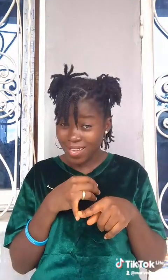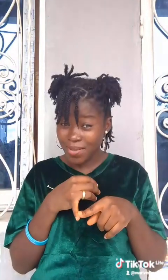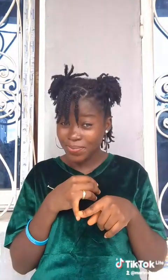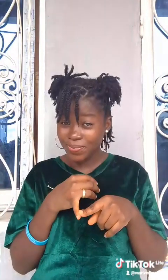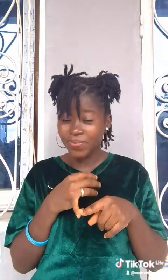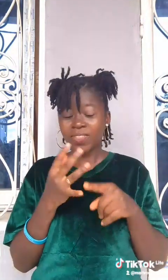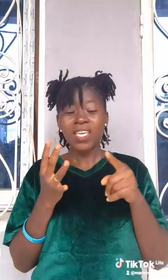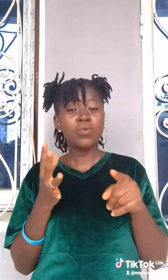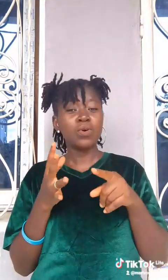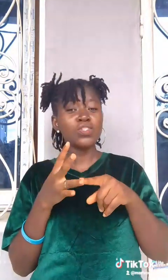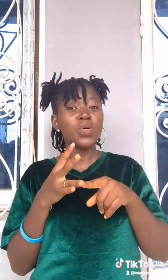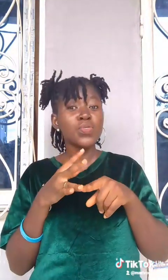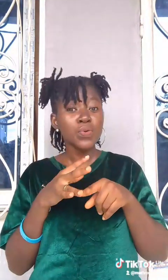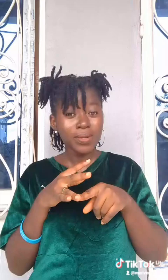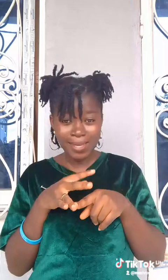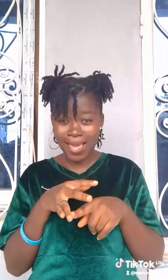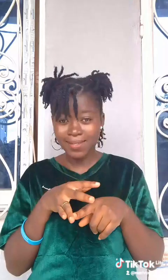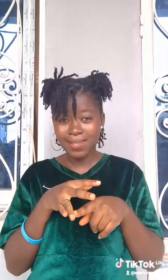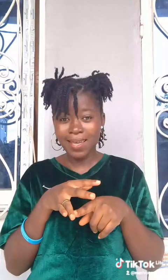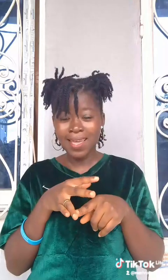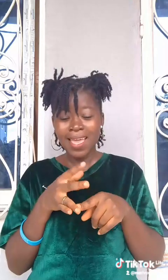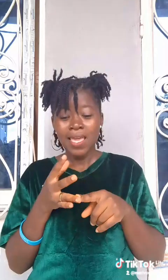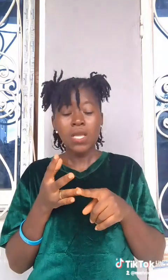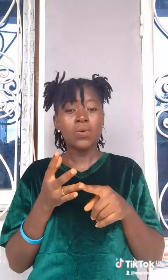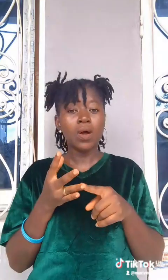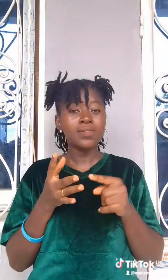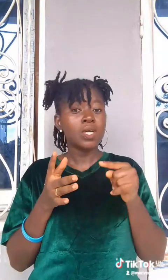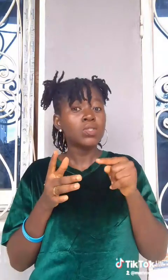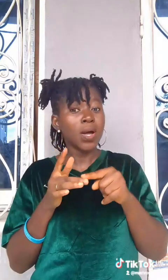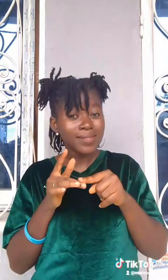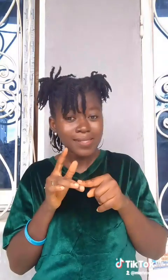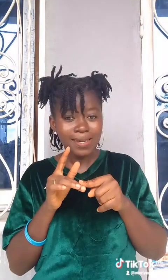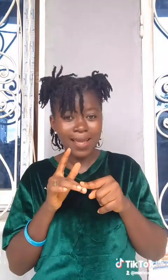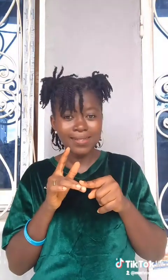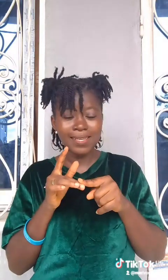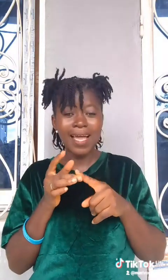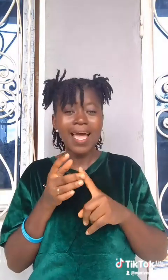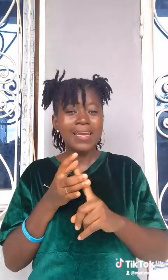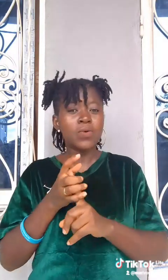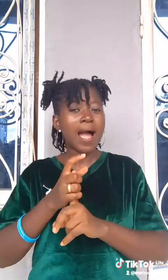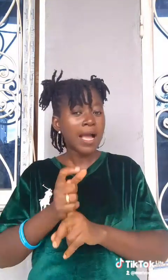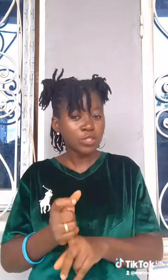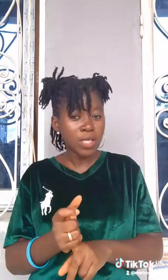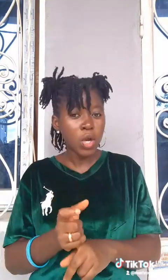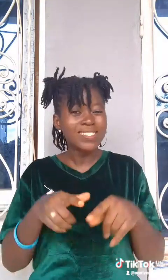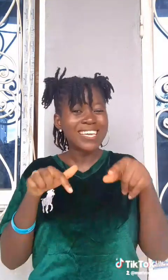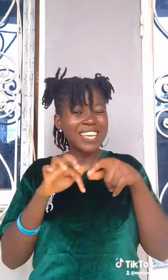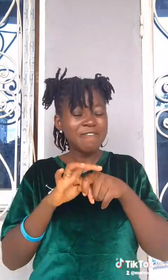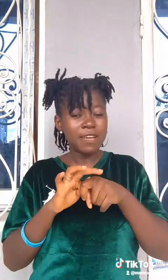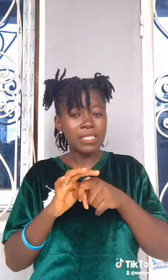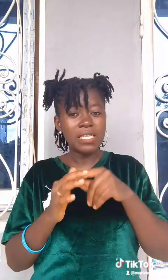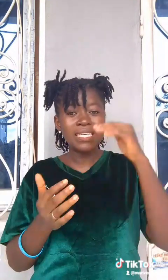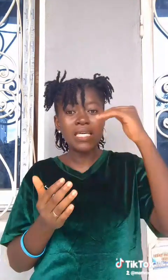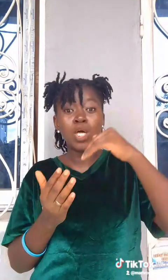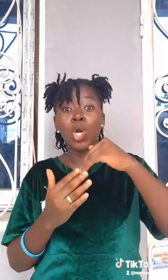cancer, it could cause throat cancer, it could cause tonsil cancer, and it could actually cause infertility in the